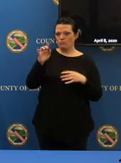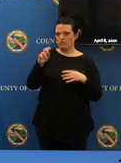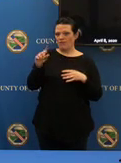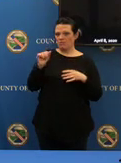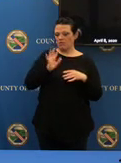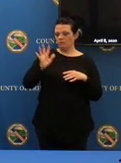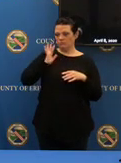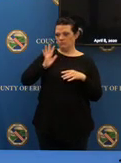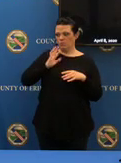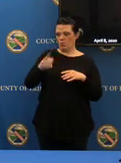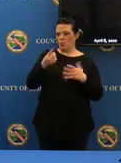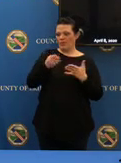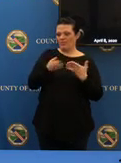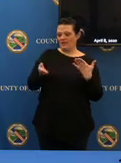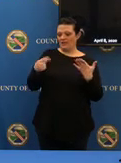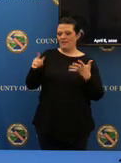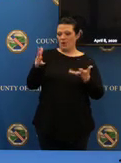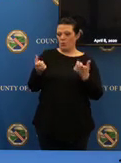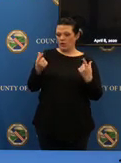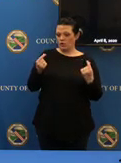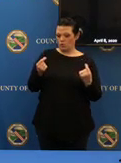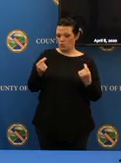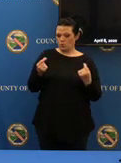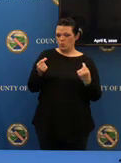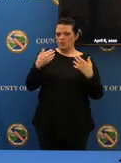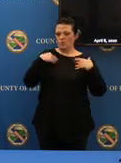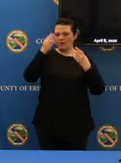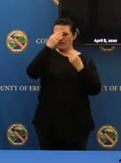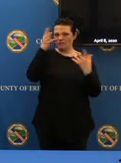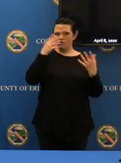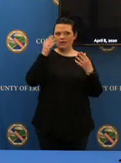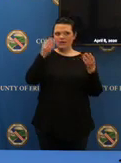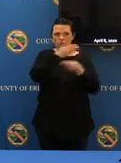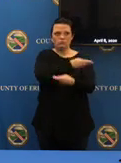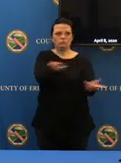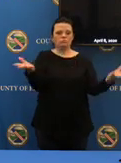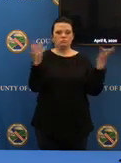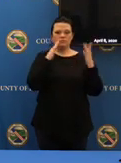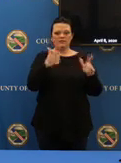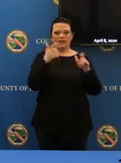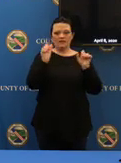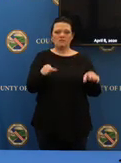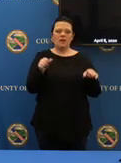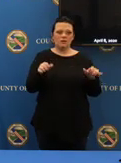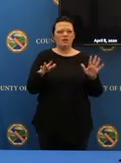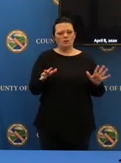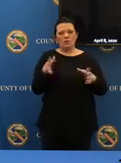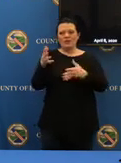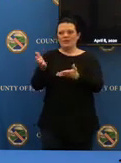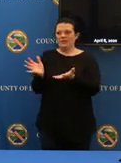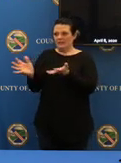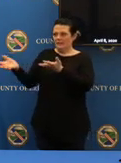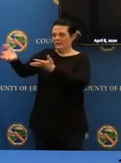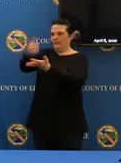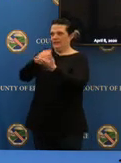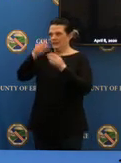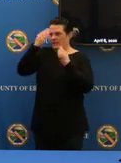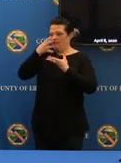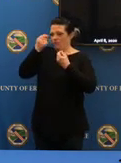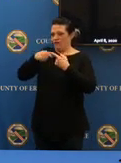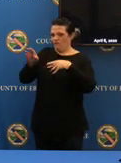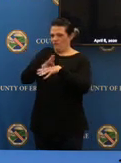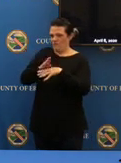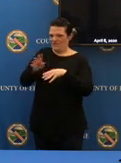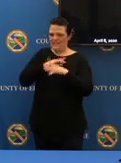and one of the things that they wanted to do is to get this information out as quickly as possible, or I should say get information back from businesses, especially